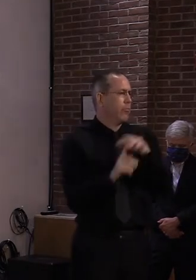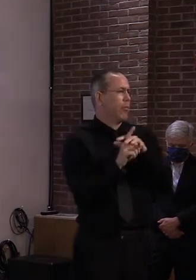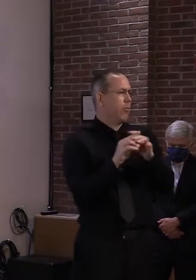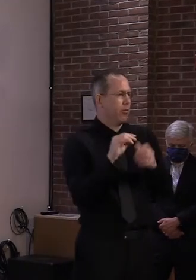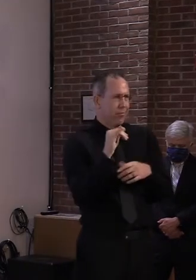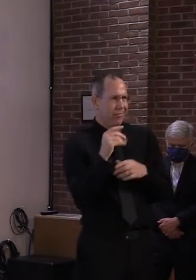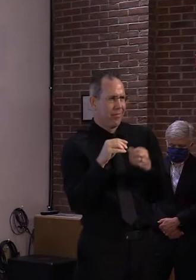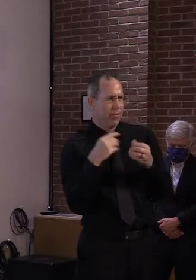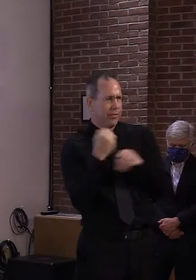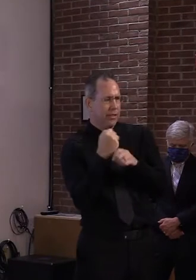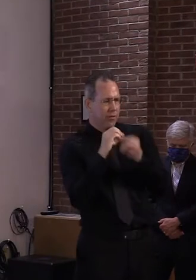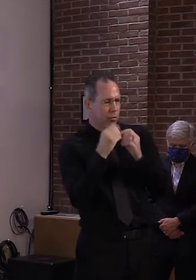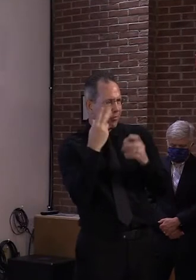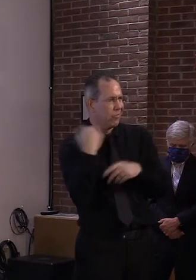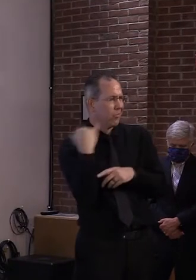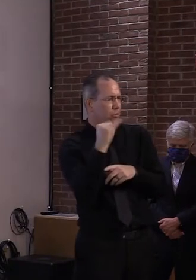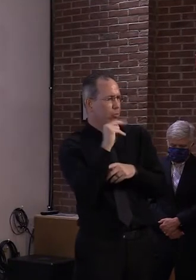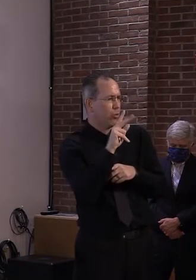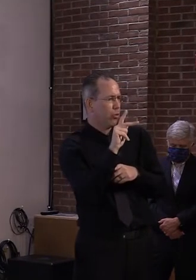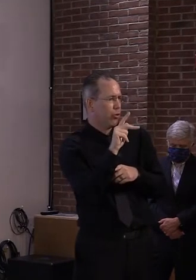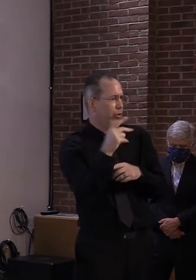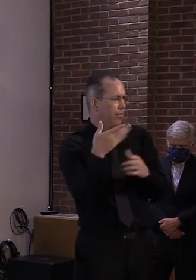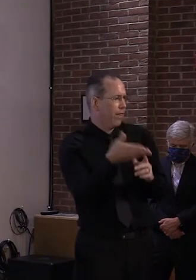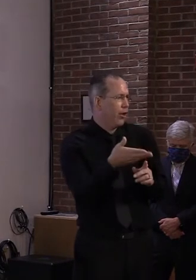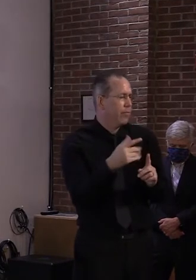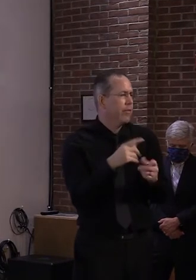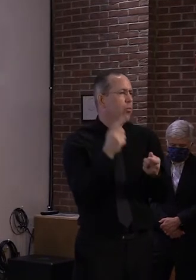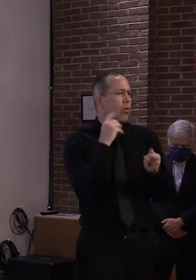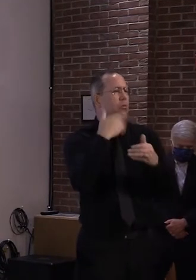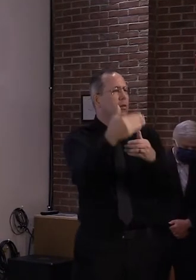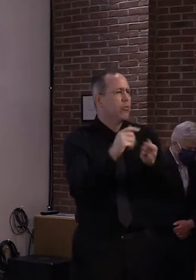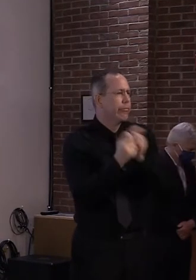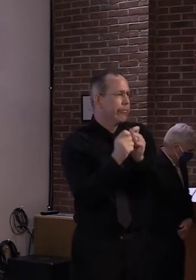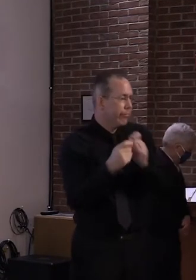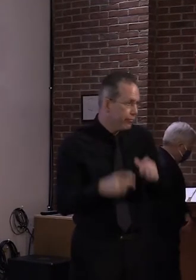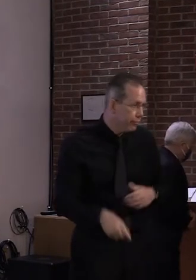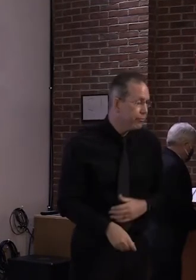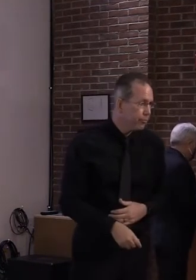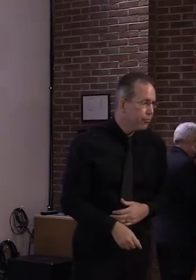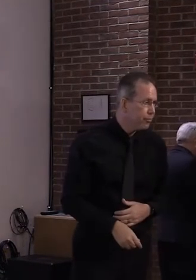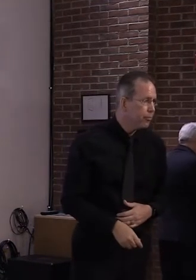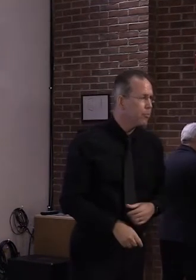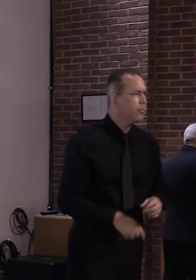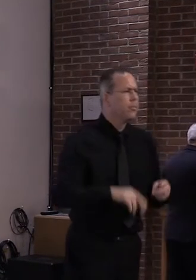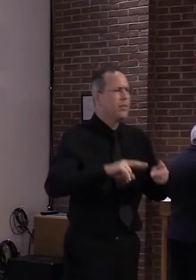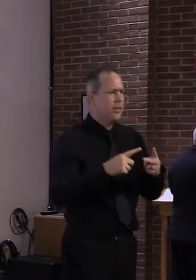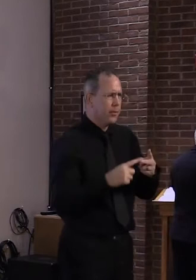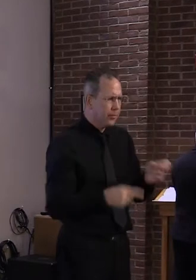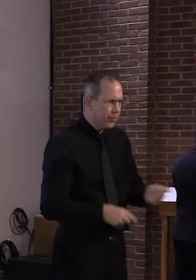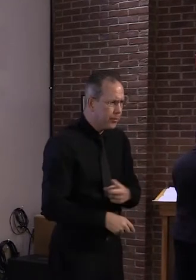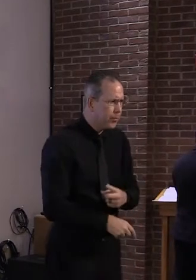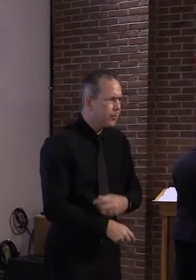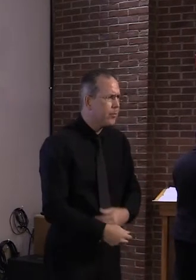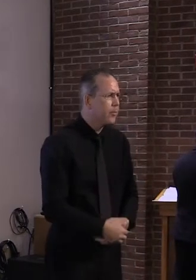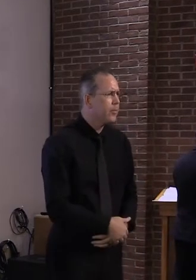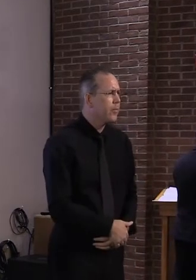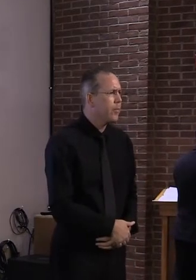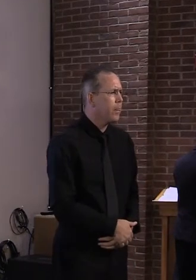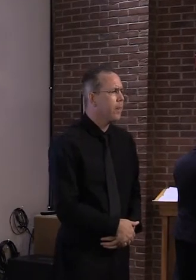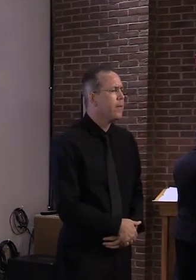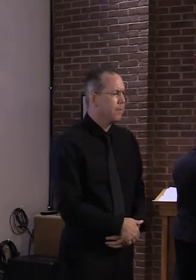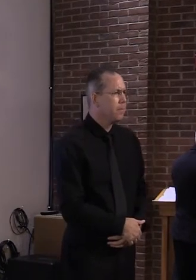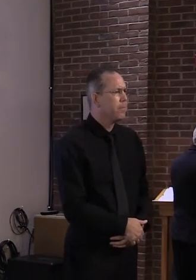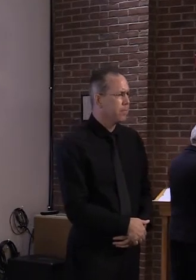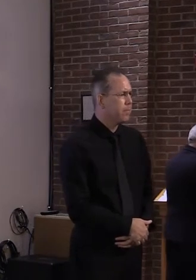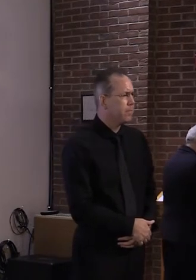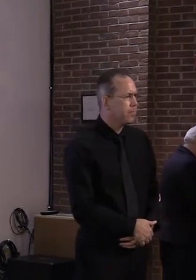that are going to be flying into Vermont, or they themselves need to travel outside of Vermont, not within driving distance, and then come back, should people assume